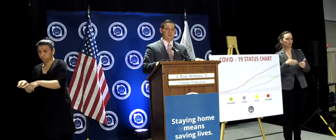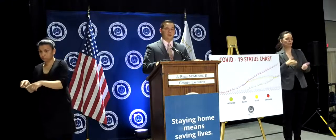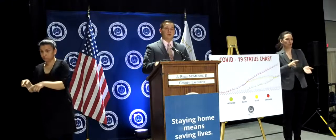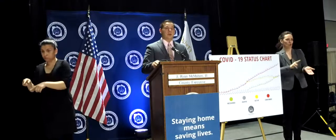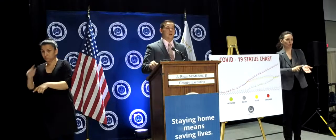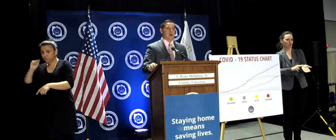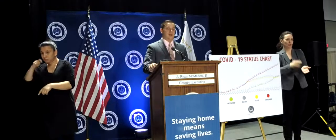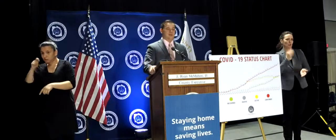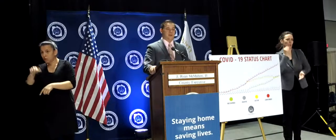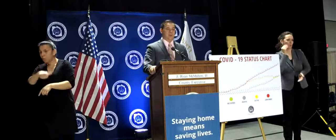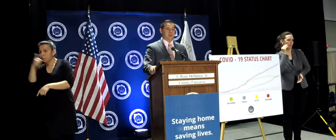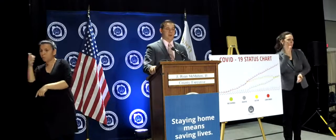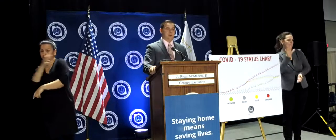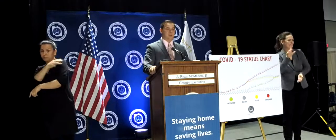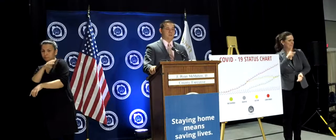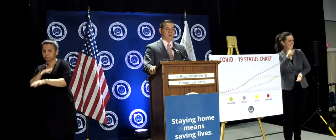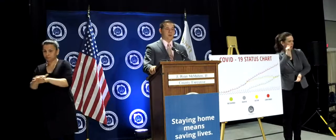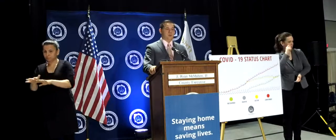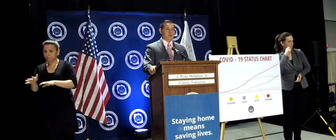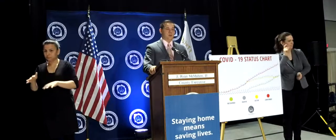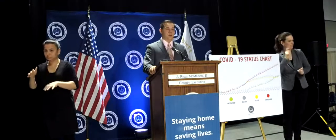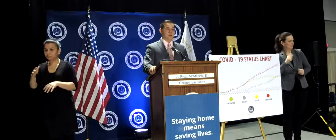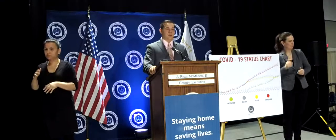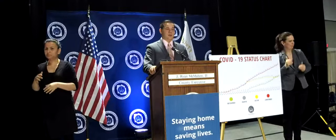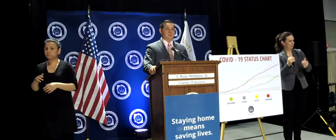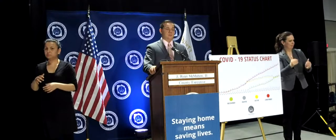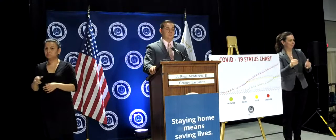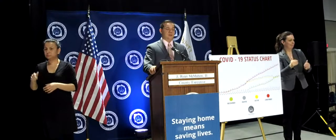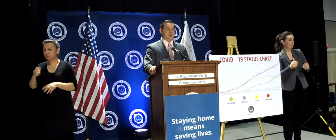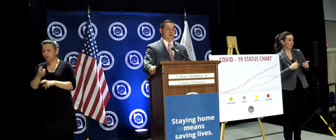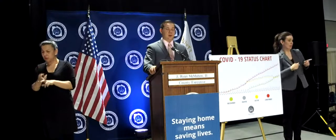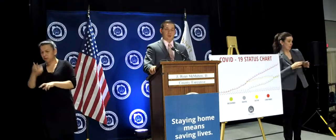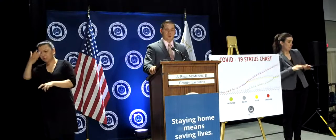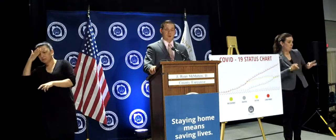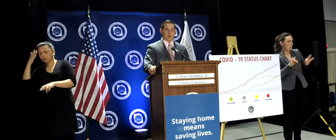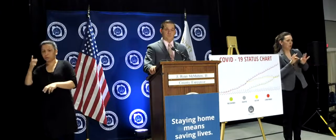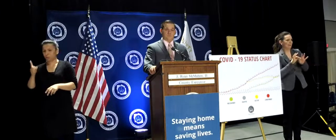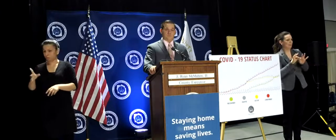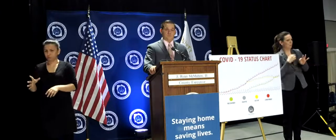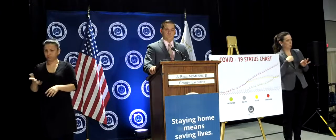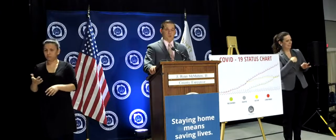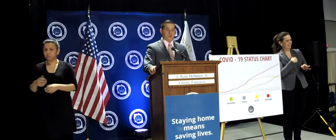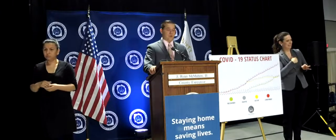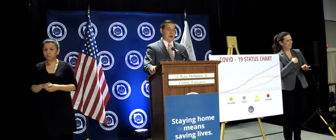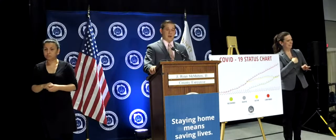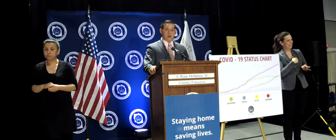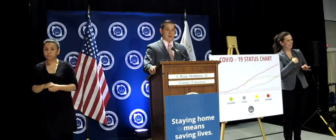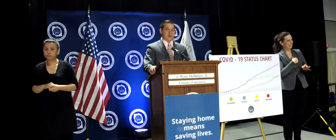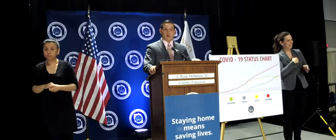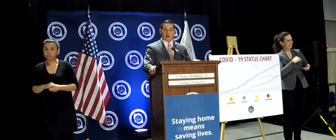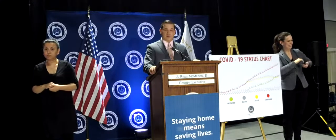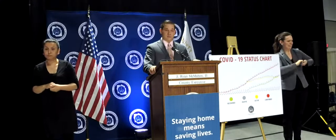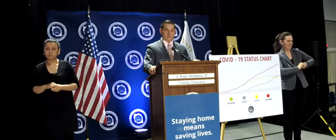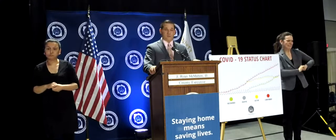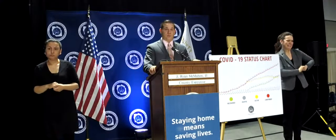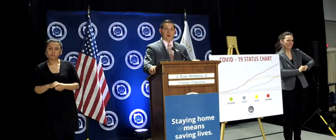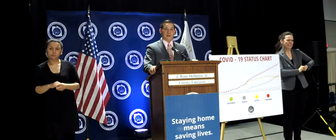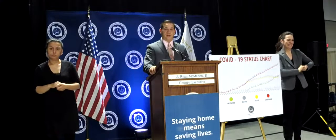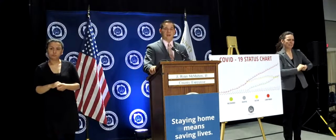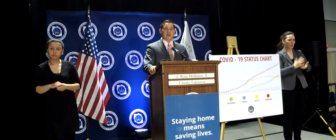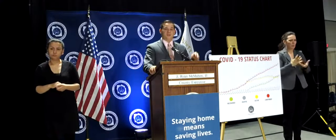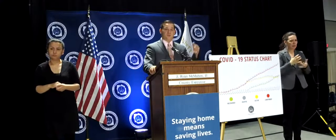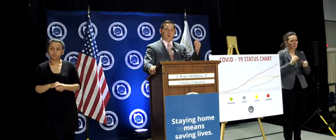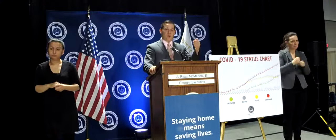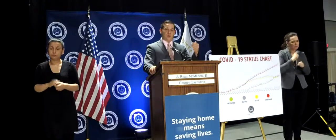tested. Why is that important? It's important because if you're in a nursing home, you're not going anywhere,